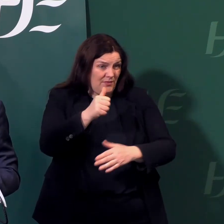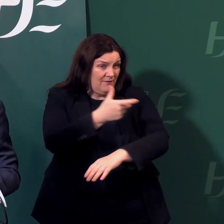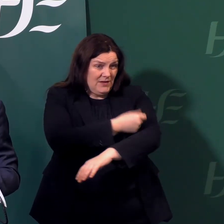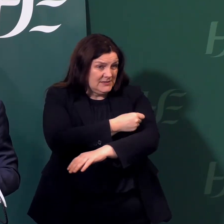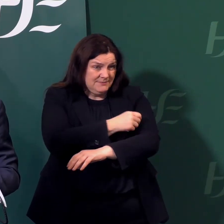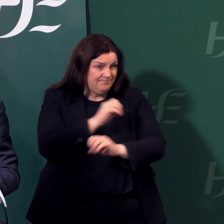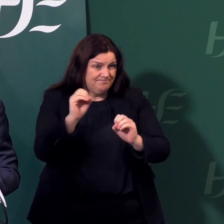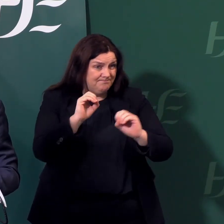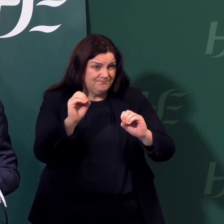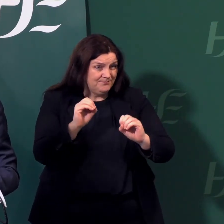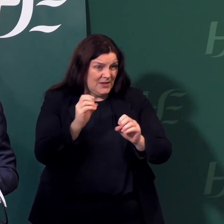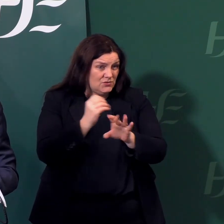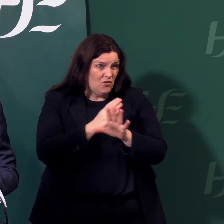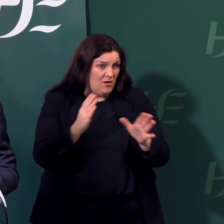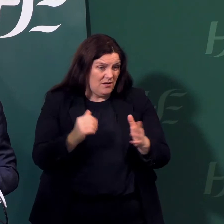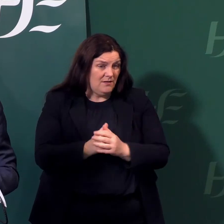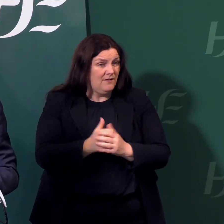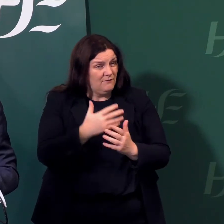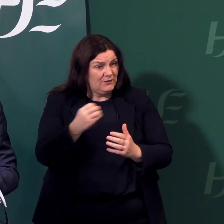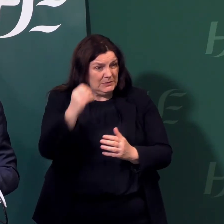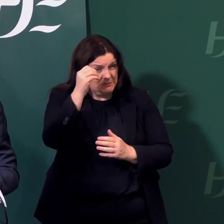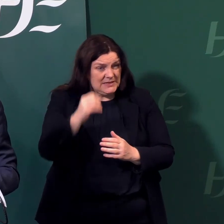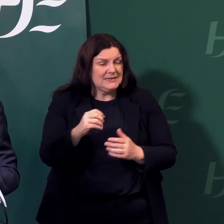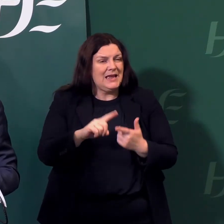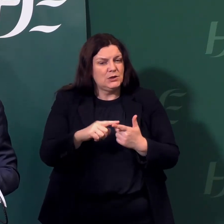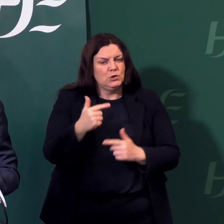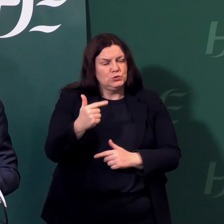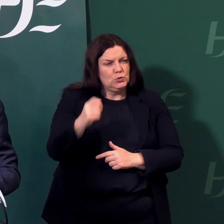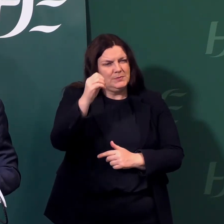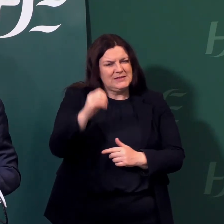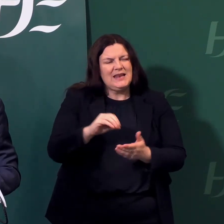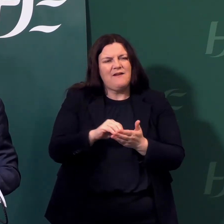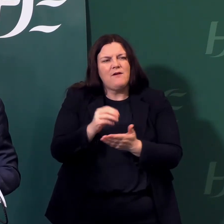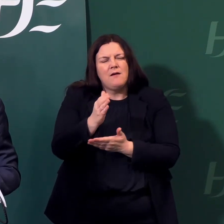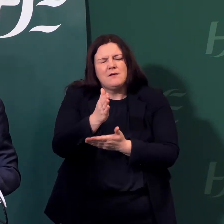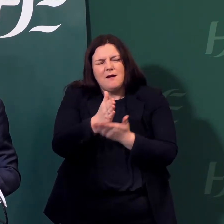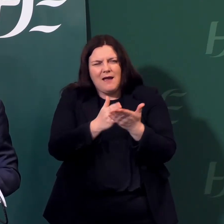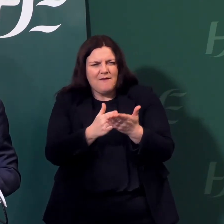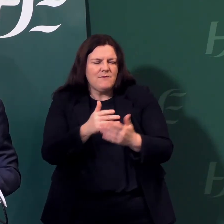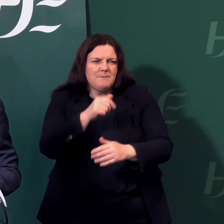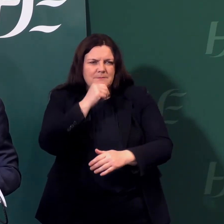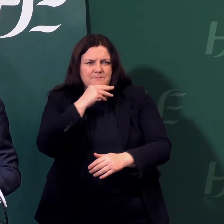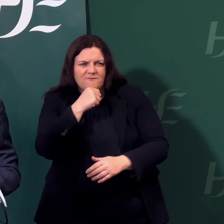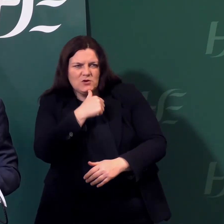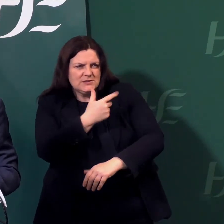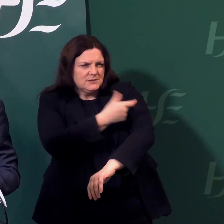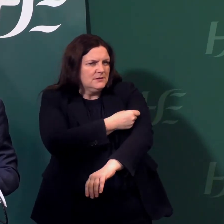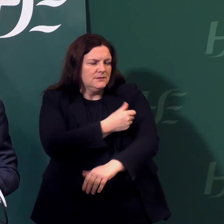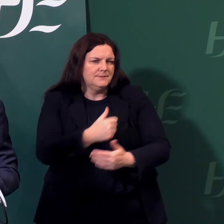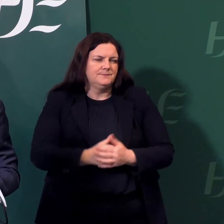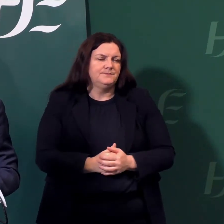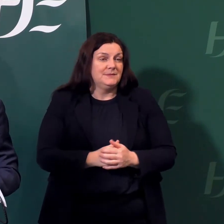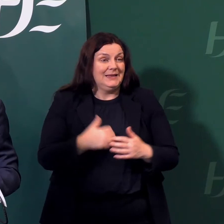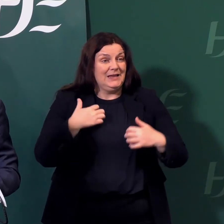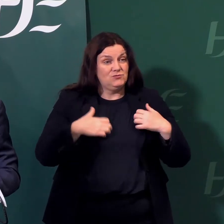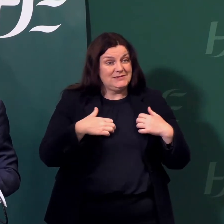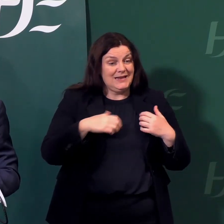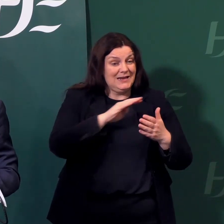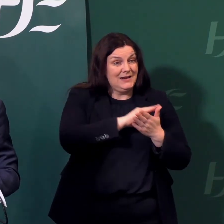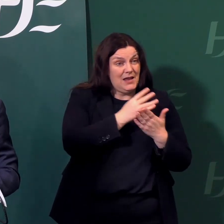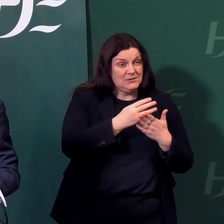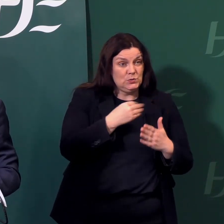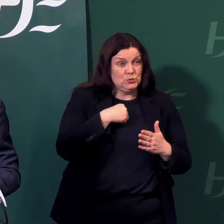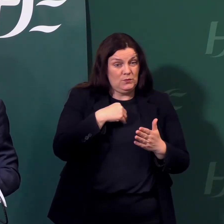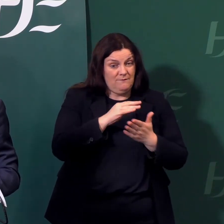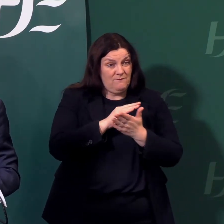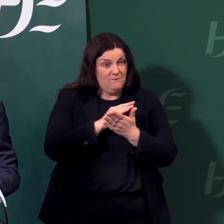have had no vaccination at all, and 2% are partially vaccinated. And interestingly, in the age group of 19 to 14 years